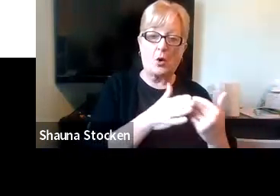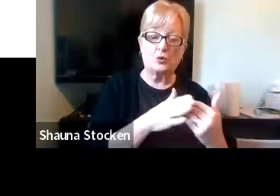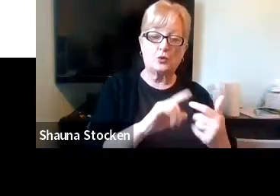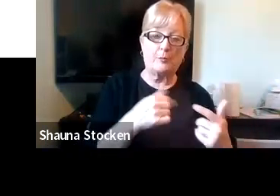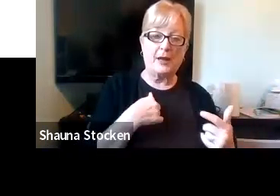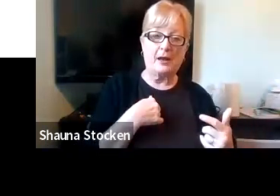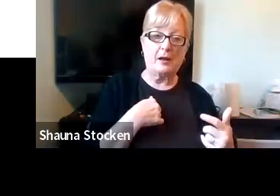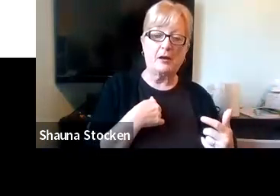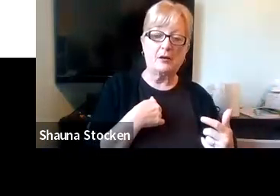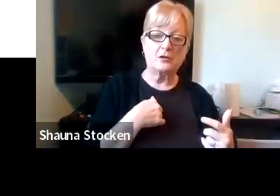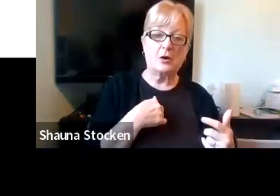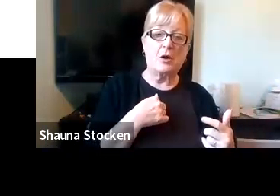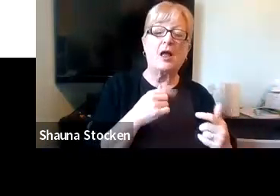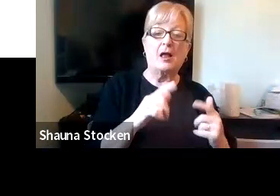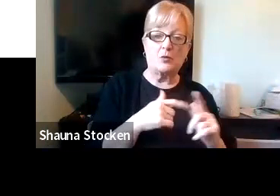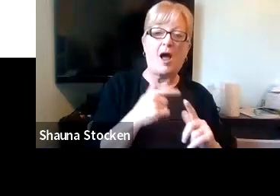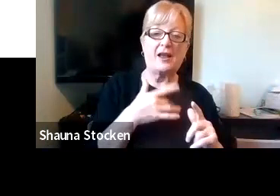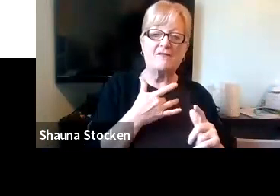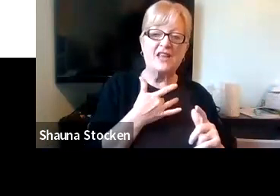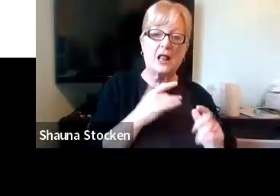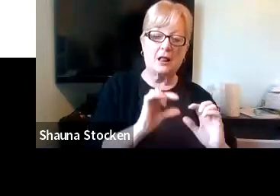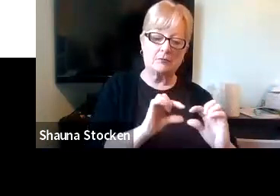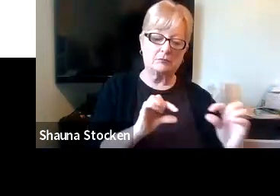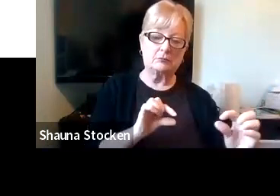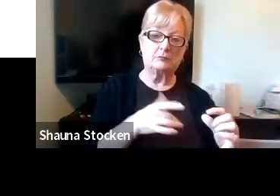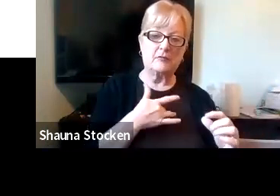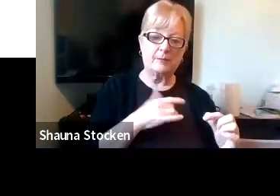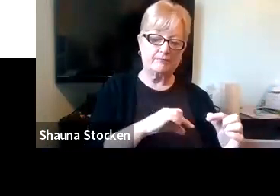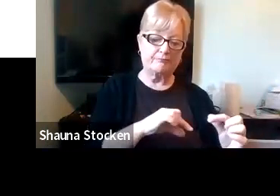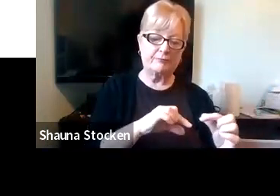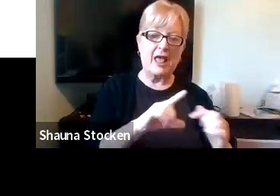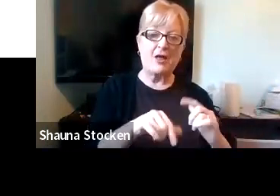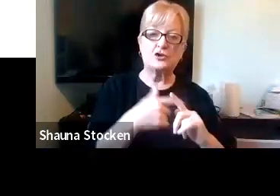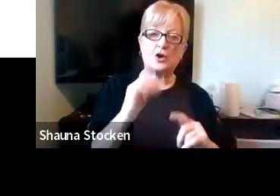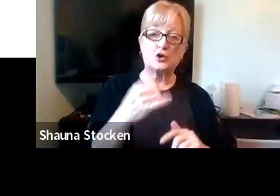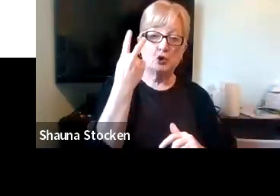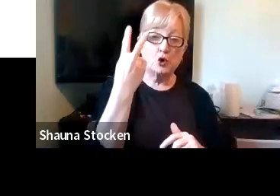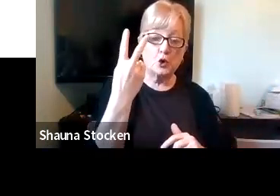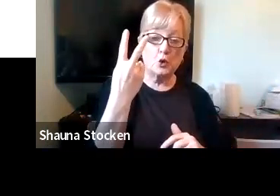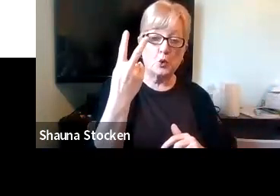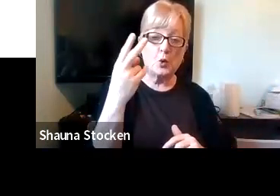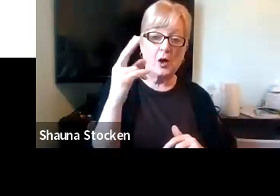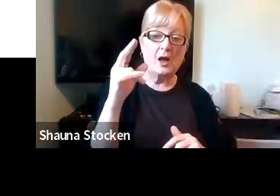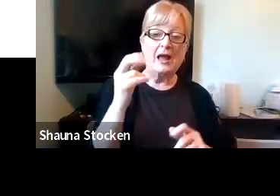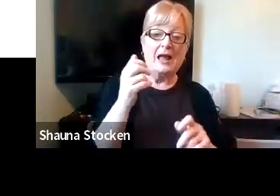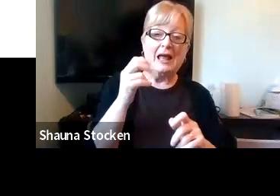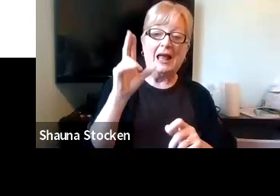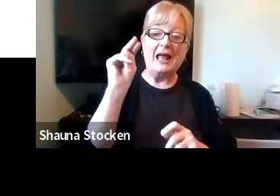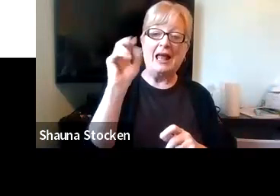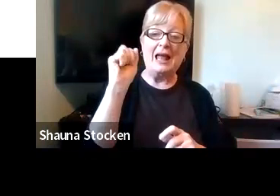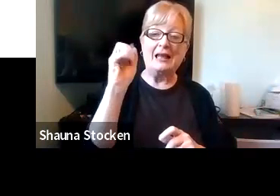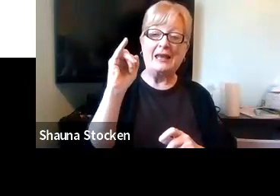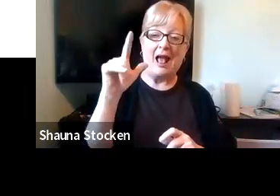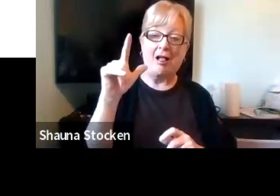me. And then it also has two nails that are positioned so that you